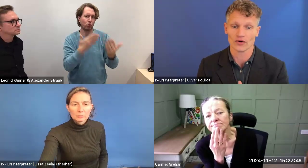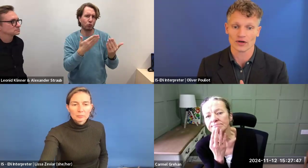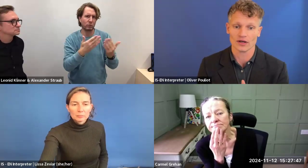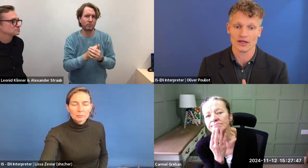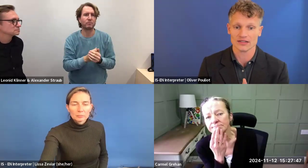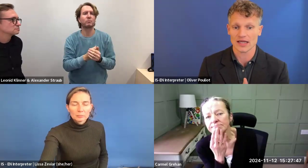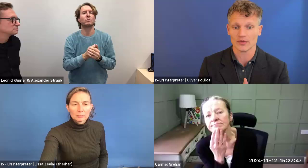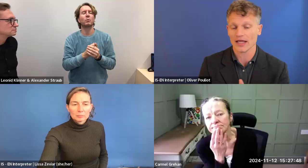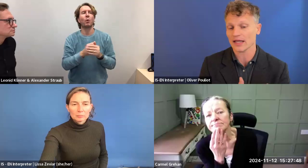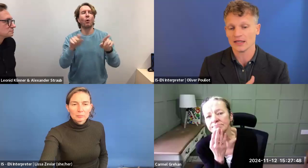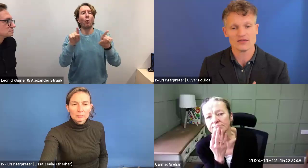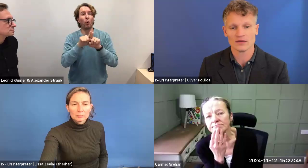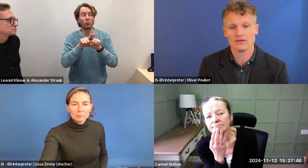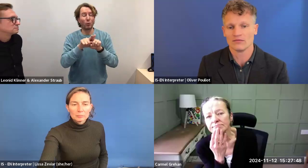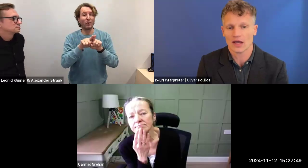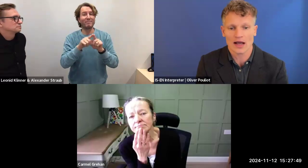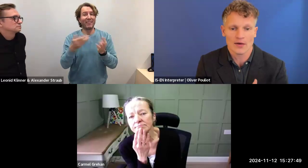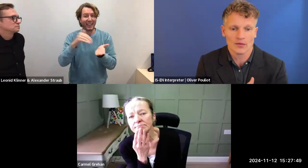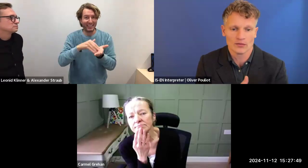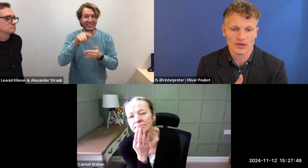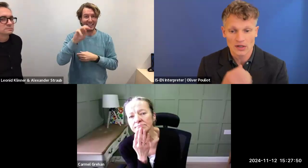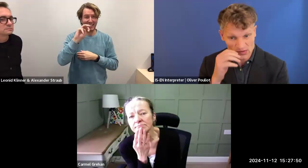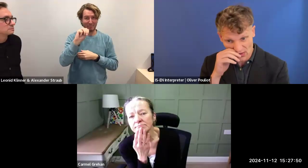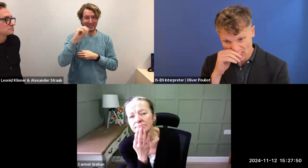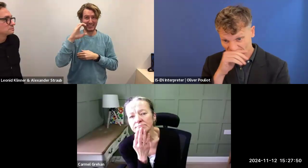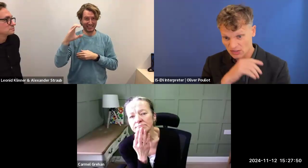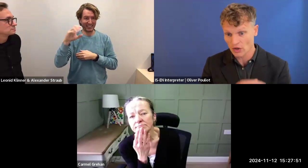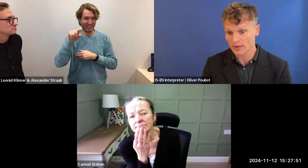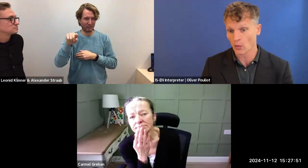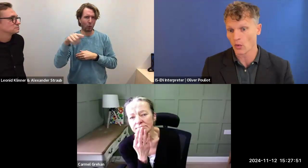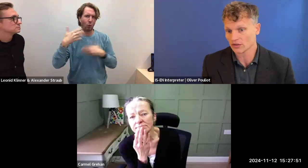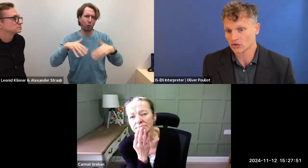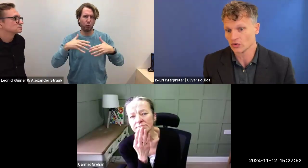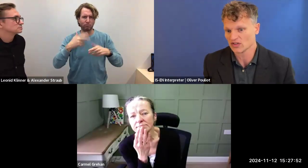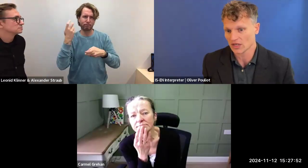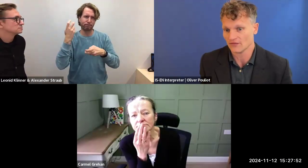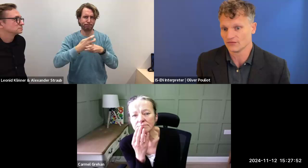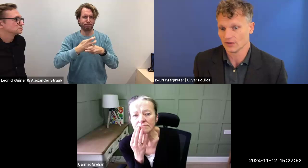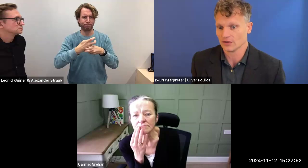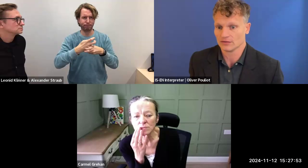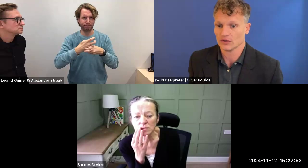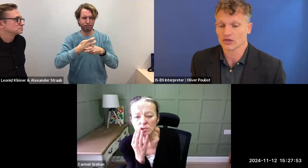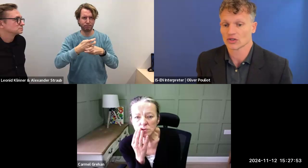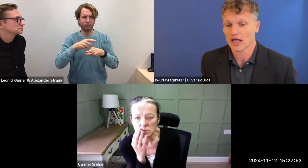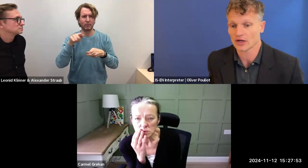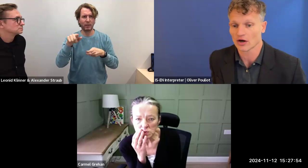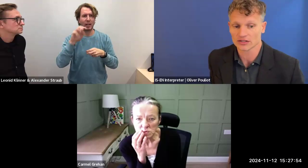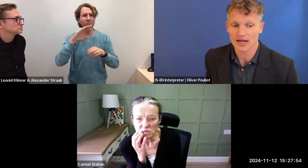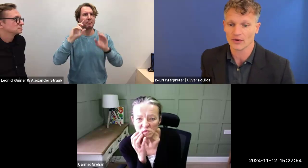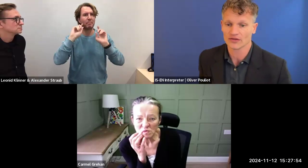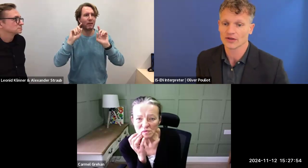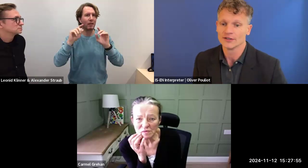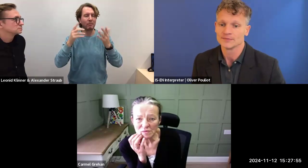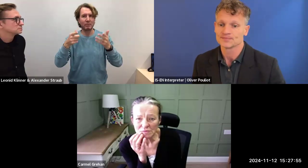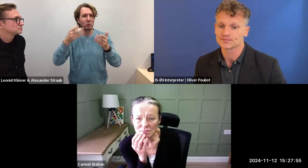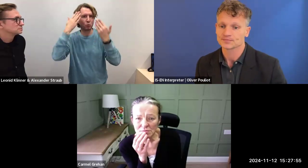B1, for example. And we can also determine what the students have, are still having a hard